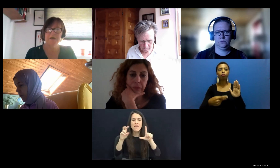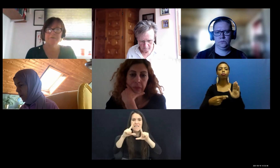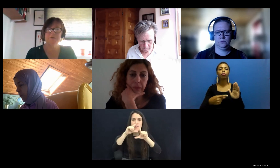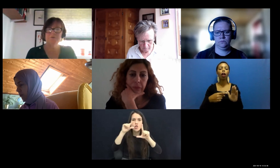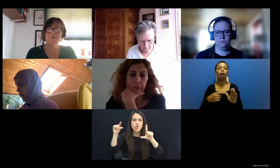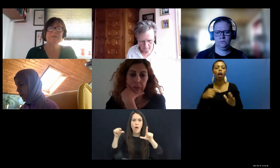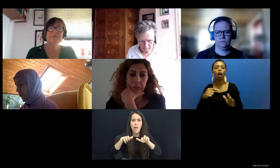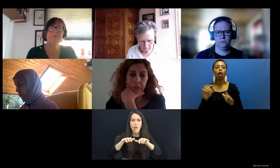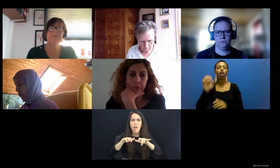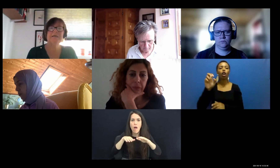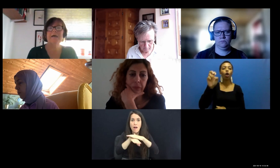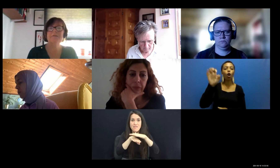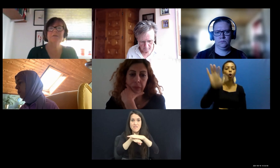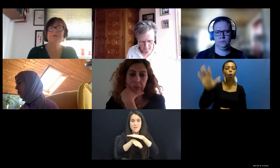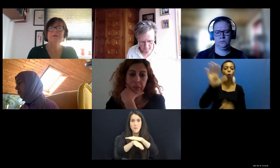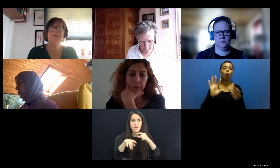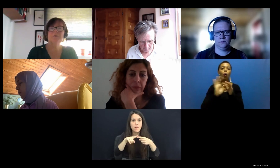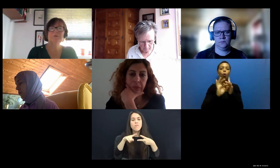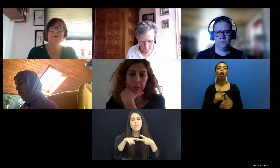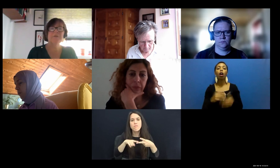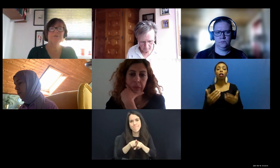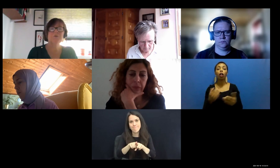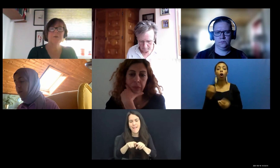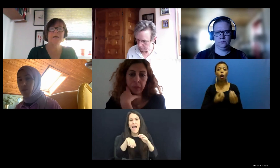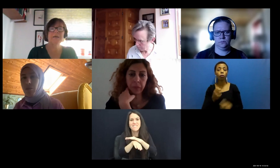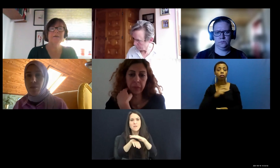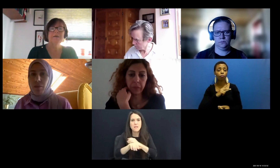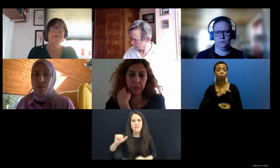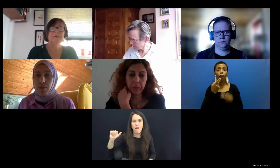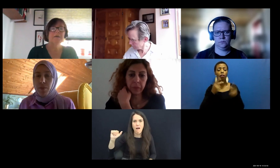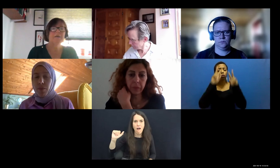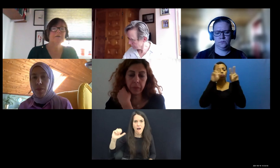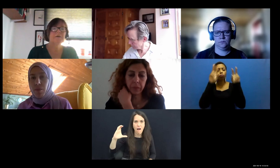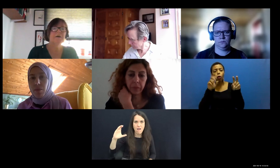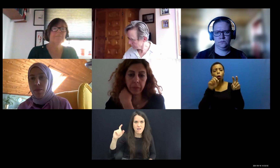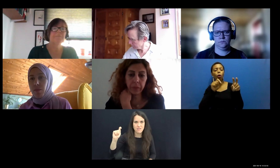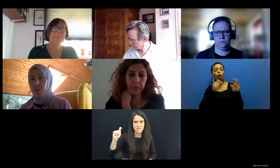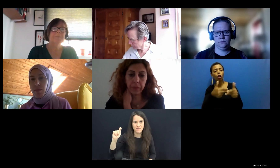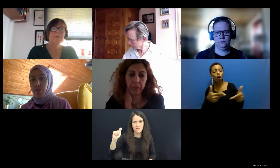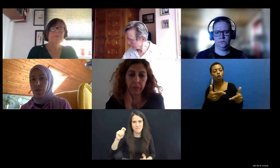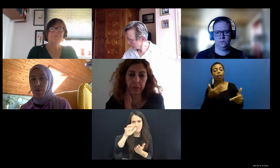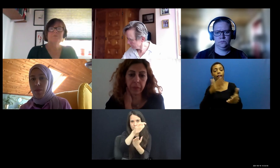also have a new Accessibility Act that will come into play in